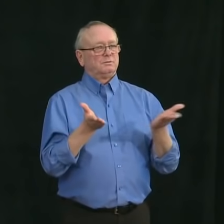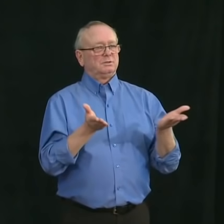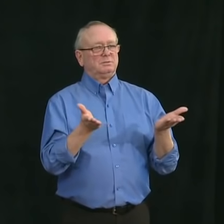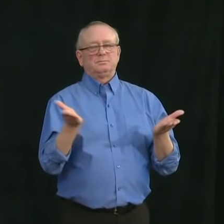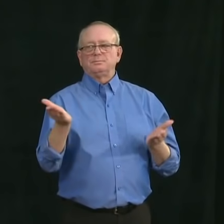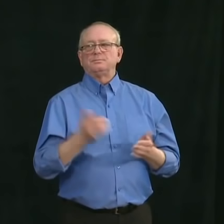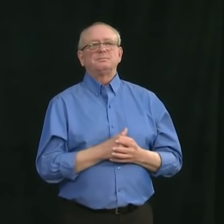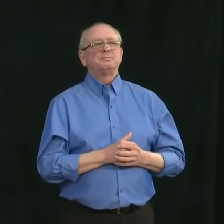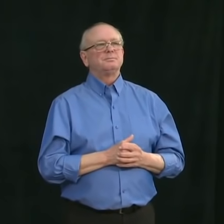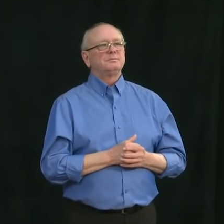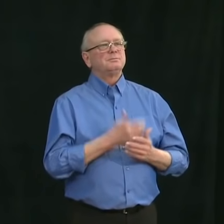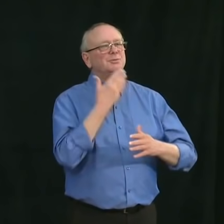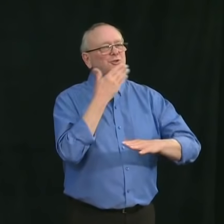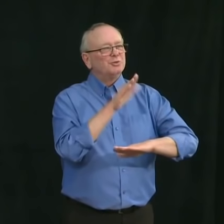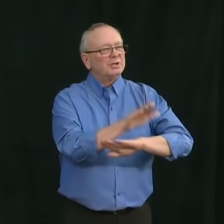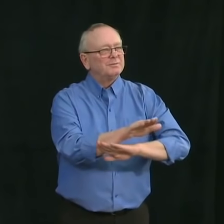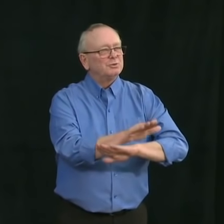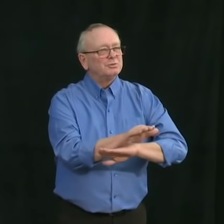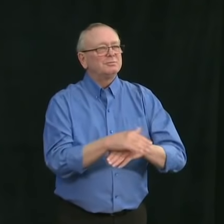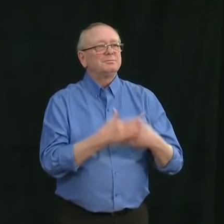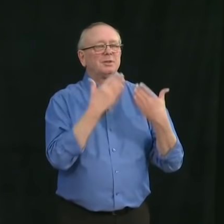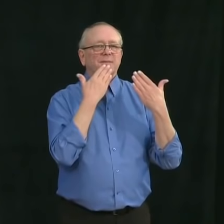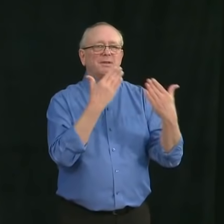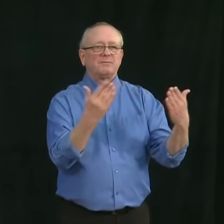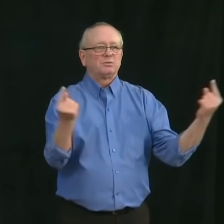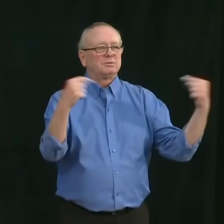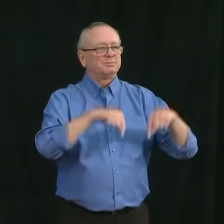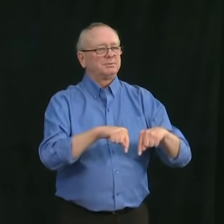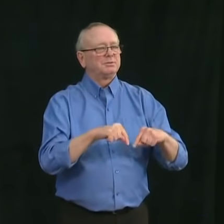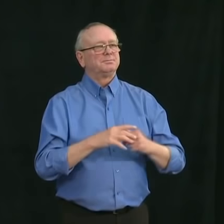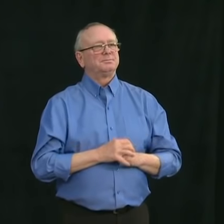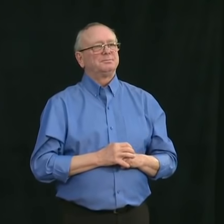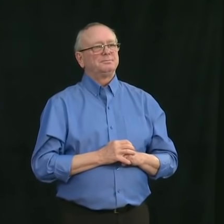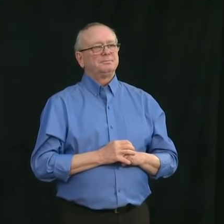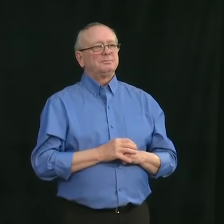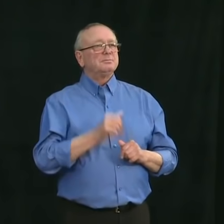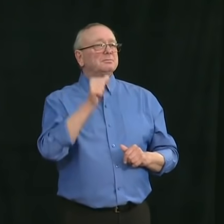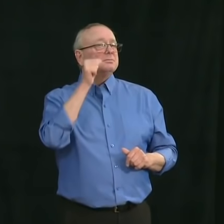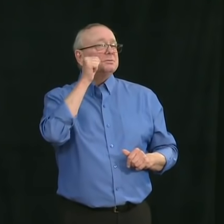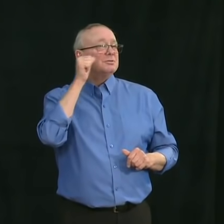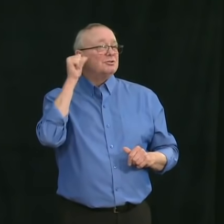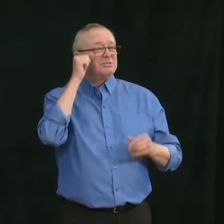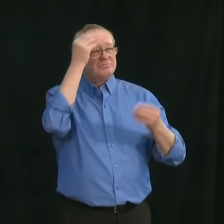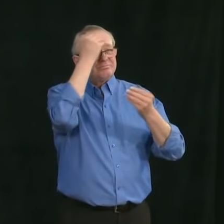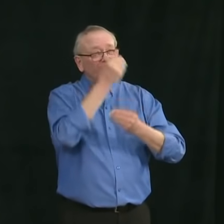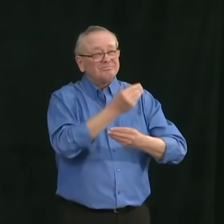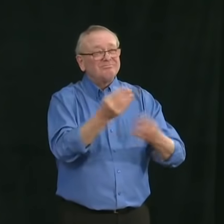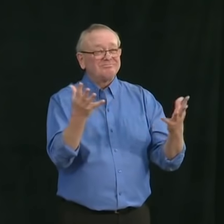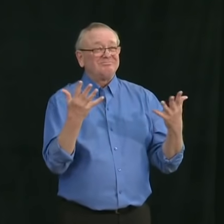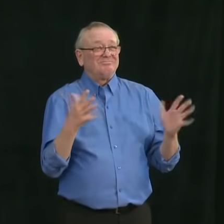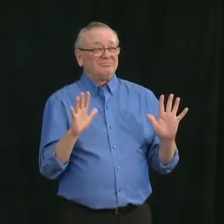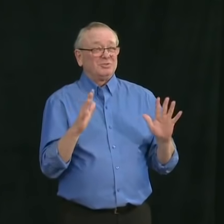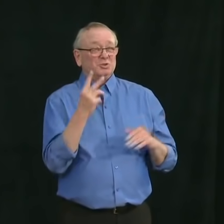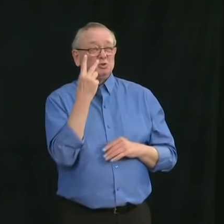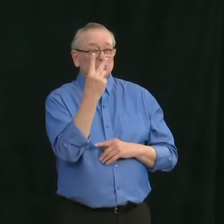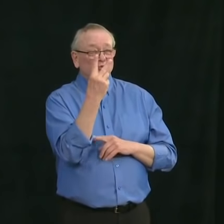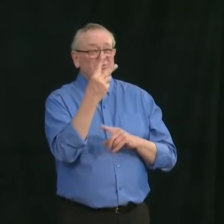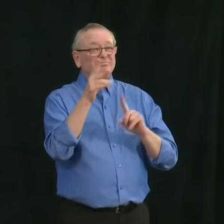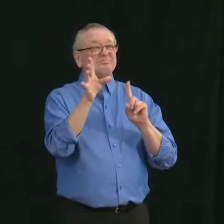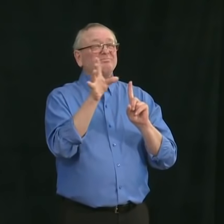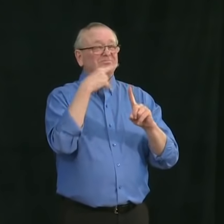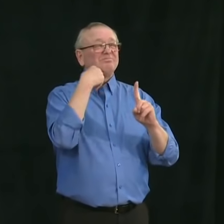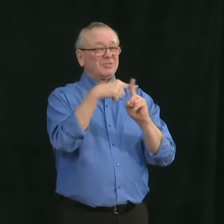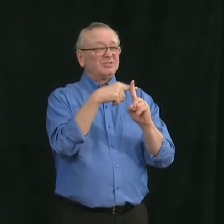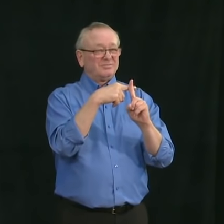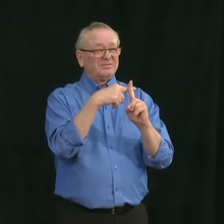Good afternoon, everyone, and thank you for being here. Yesterday, I reported that there were 2 positive cases of COVID-19 identified